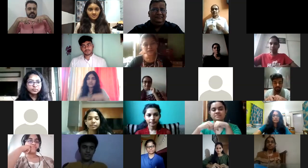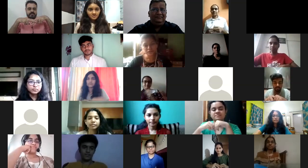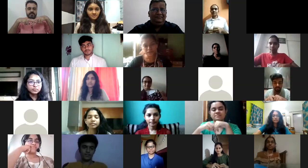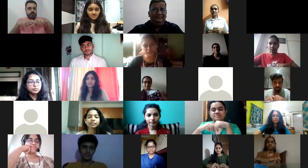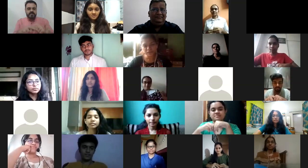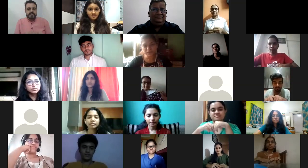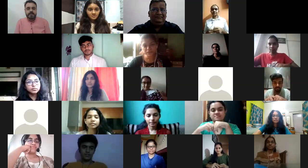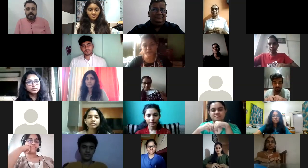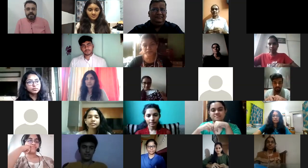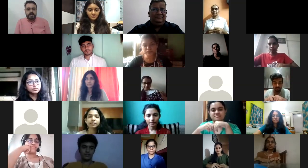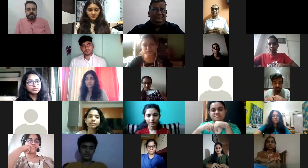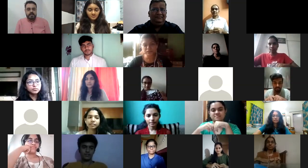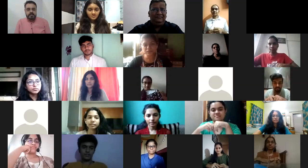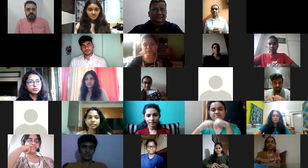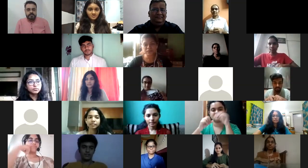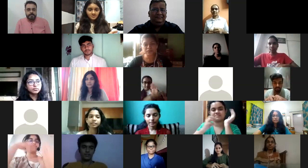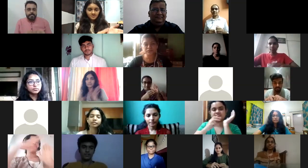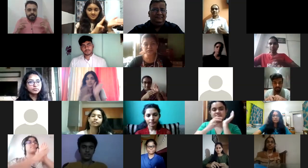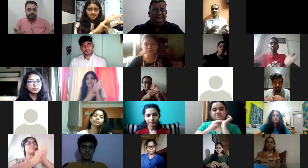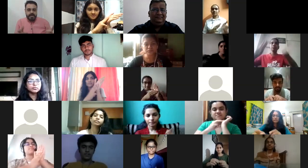How do we start a Monday? Monday.